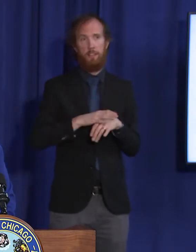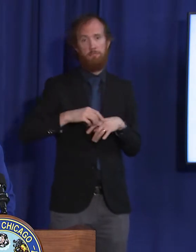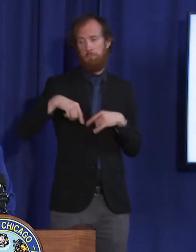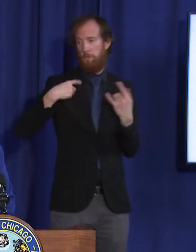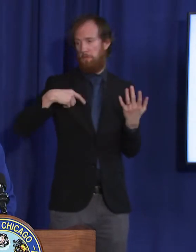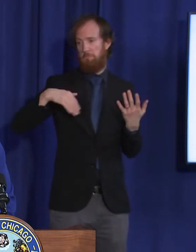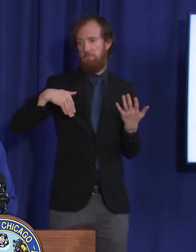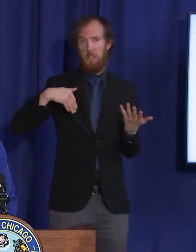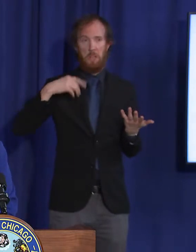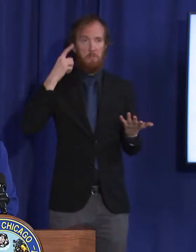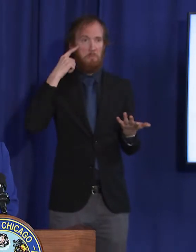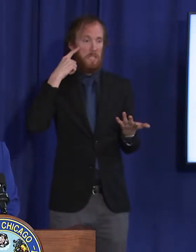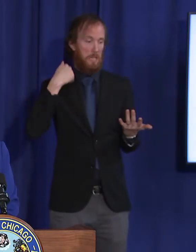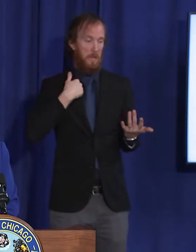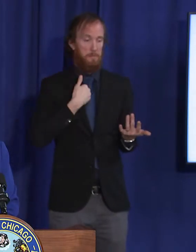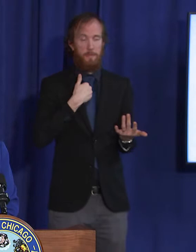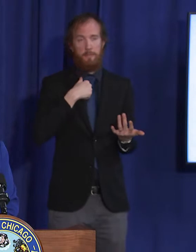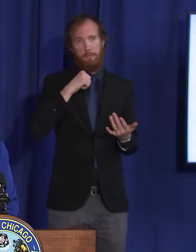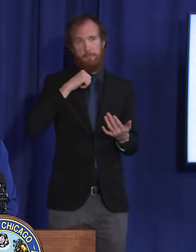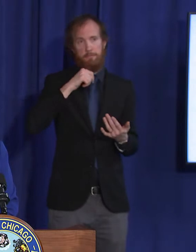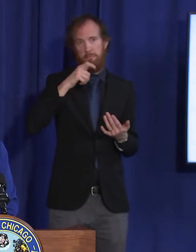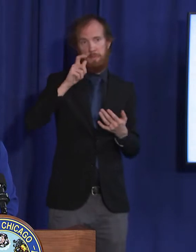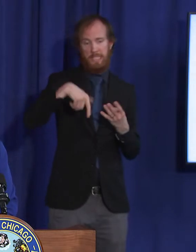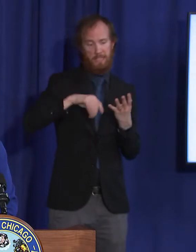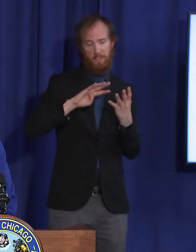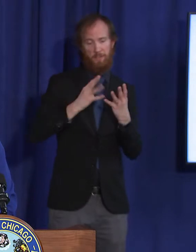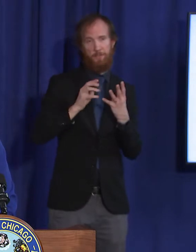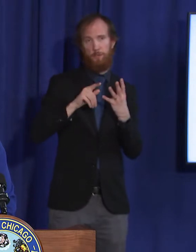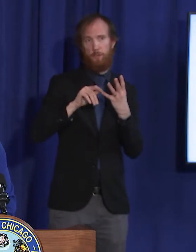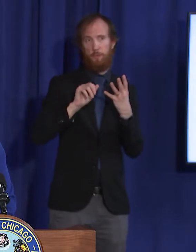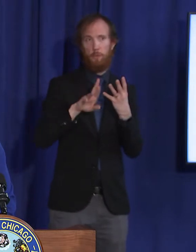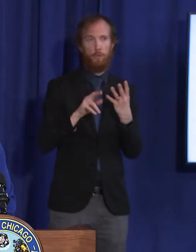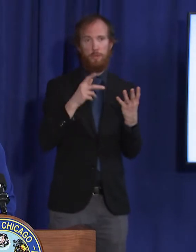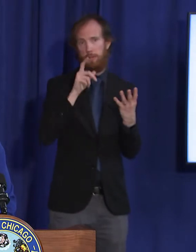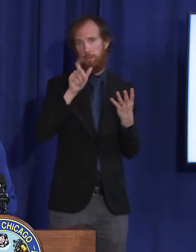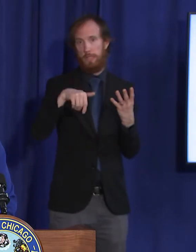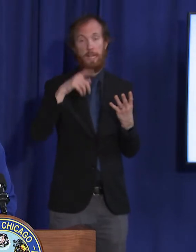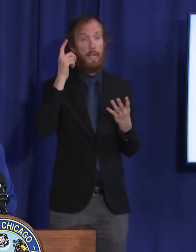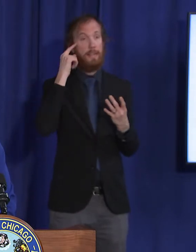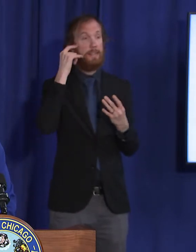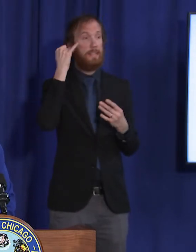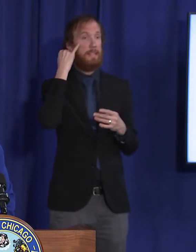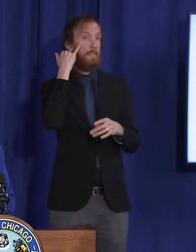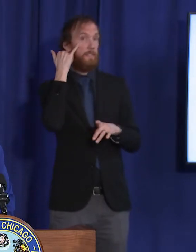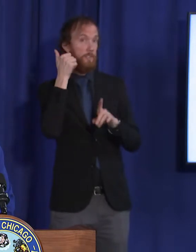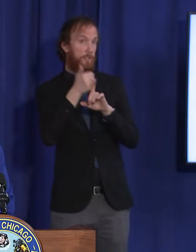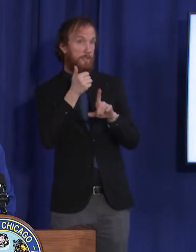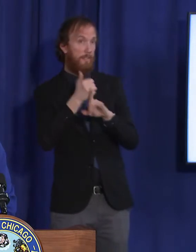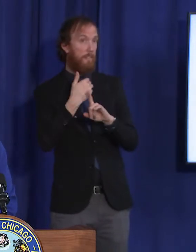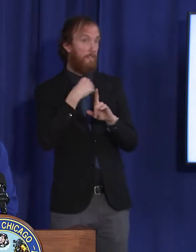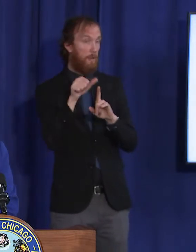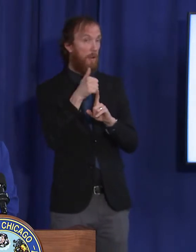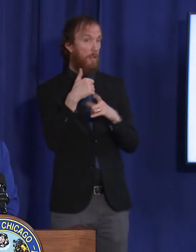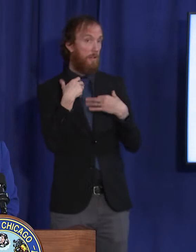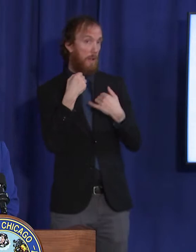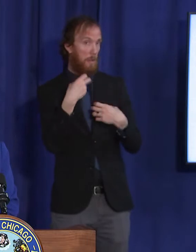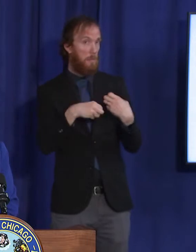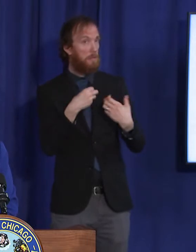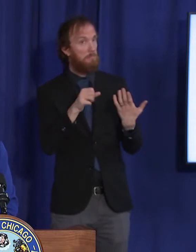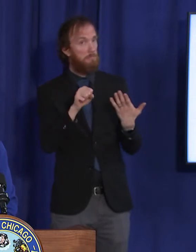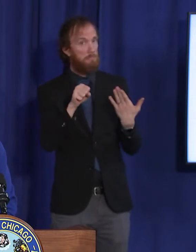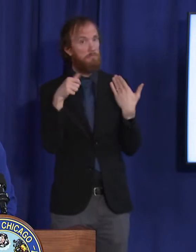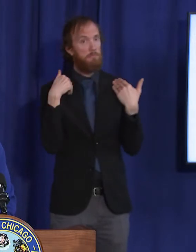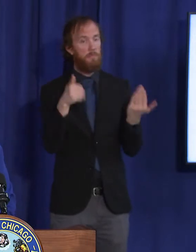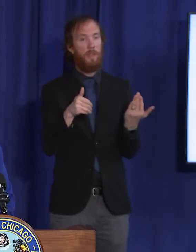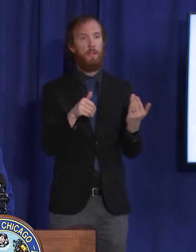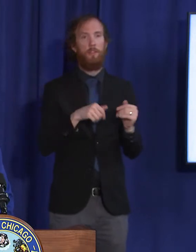I do think getting the booster, though, is particularly important, and especially for anyone who's underlying. And do I think we will